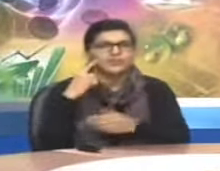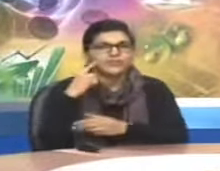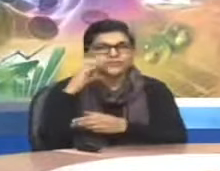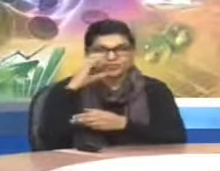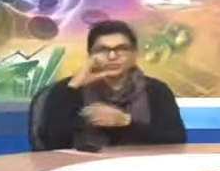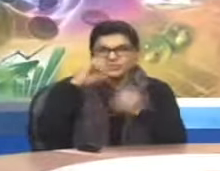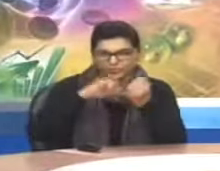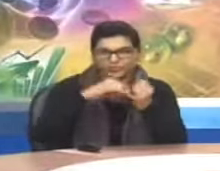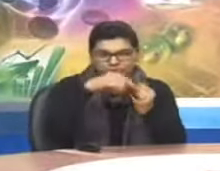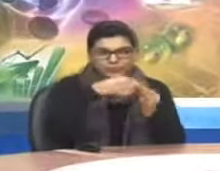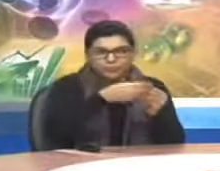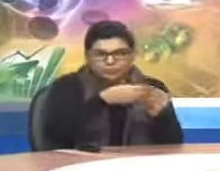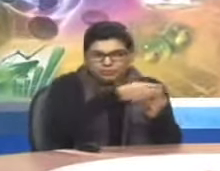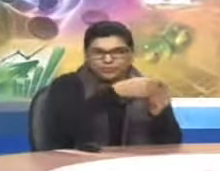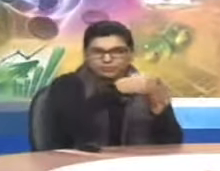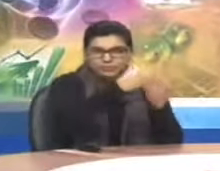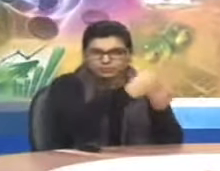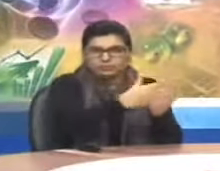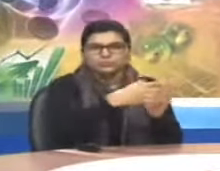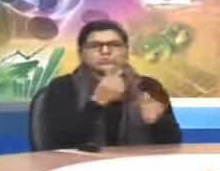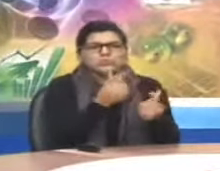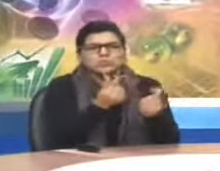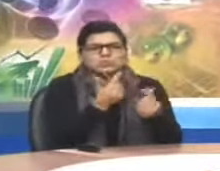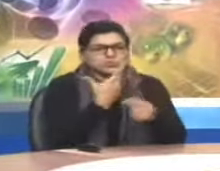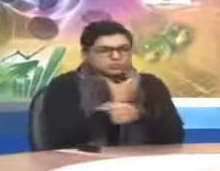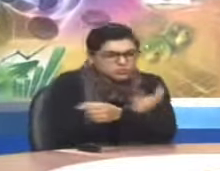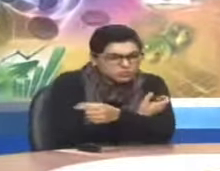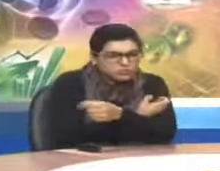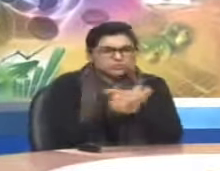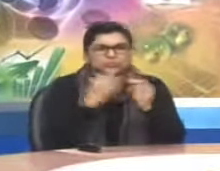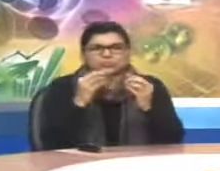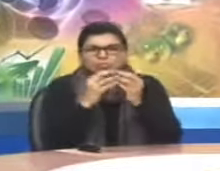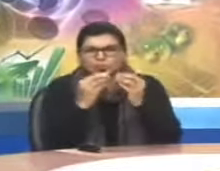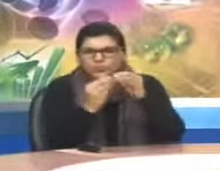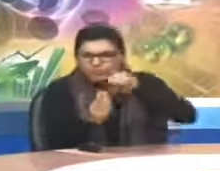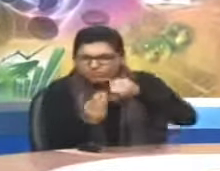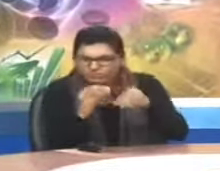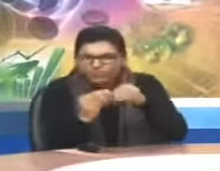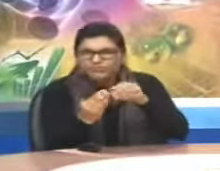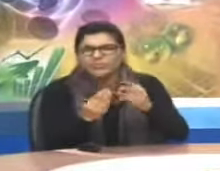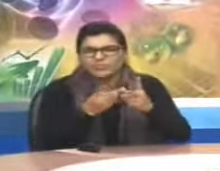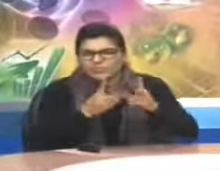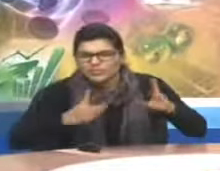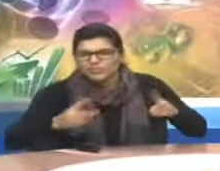as we all know, these wastes come from clinic or hospitals.